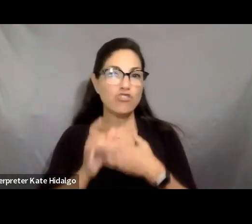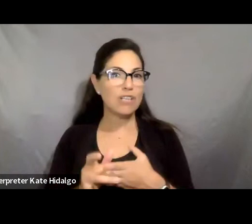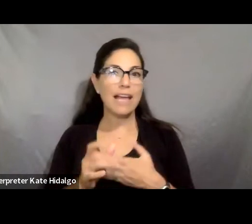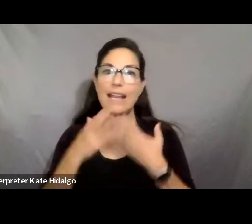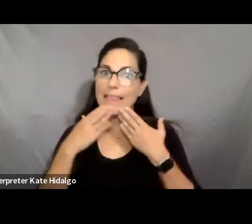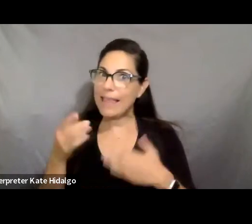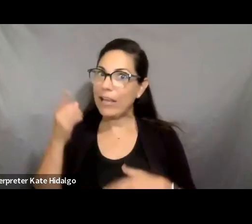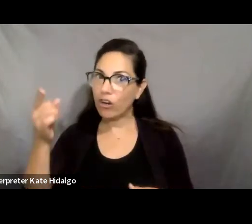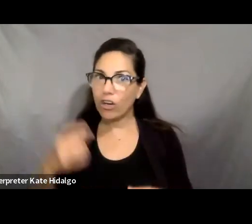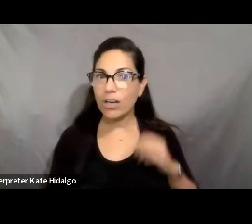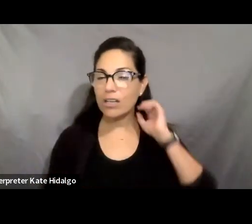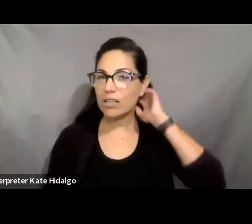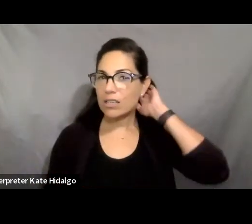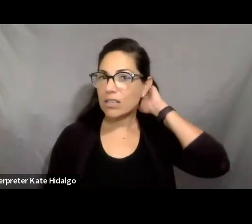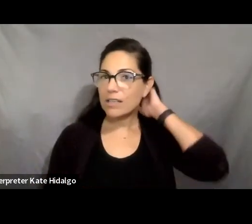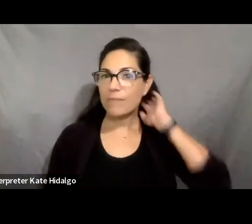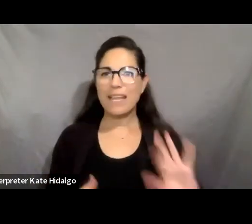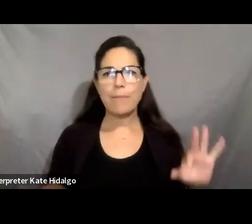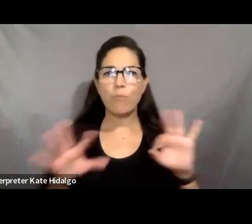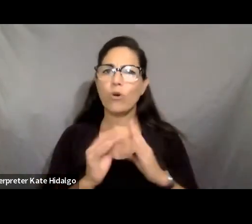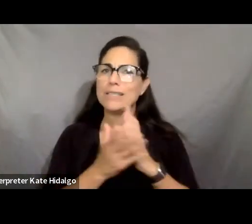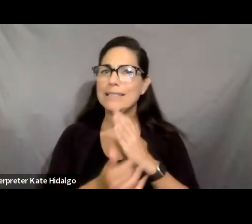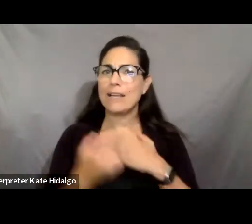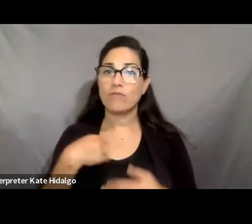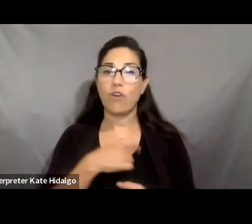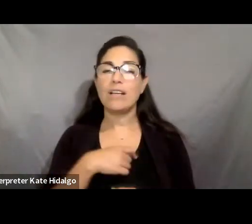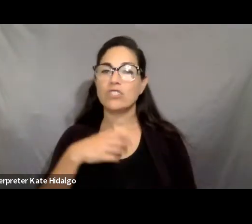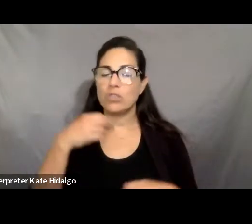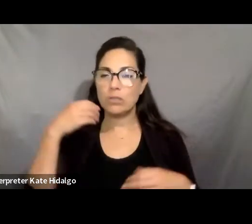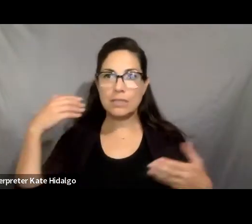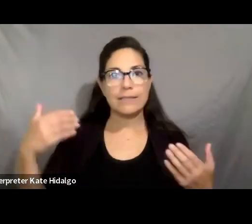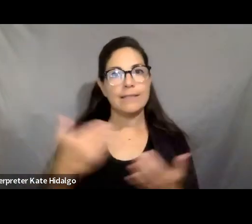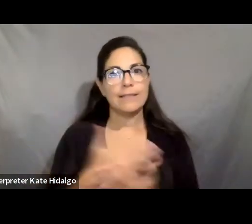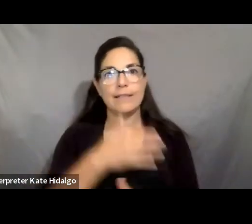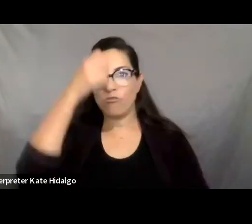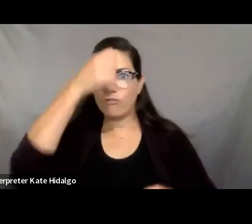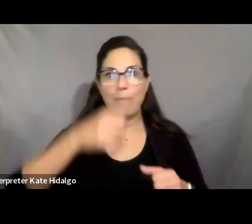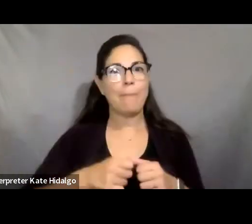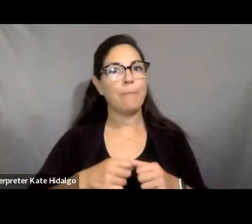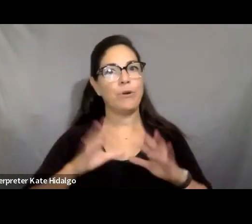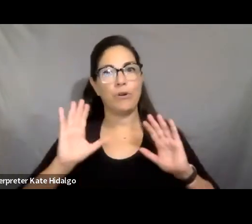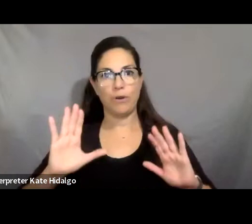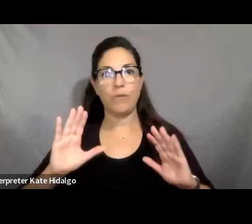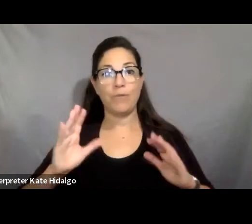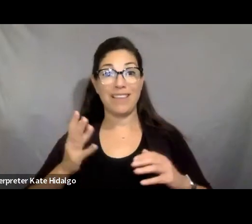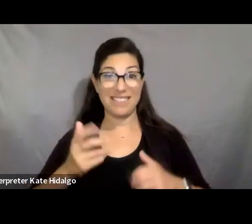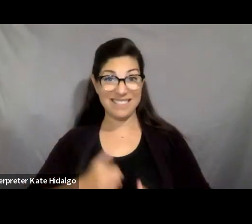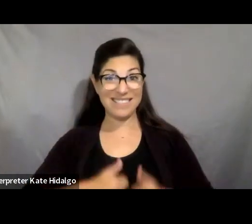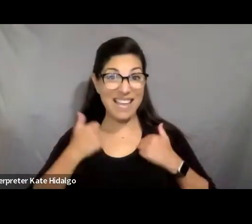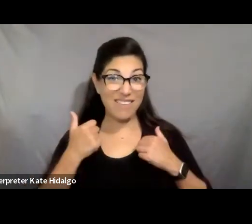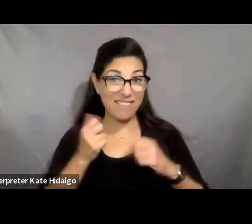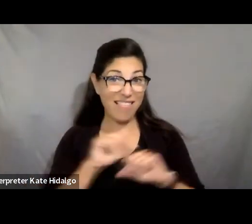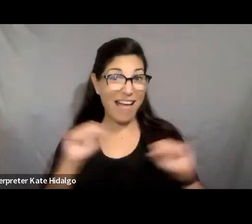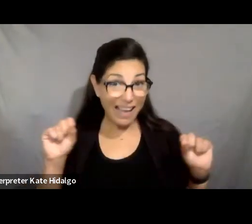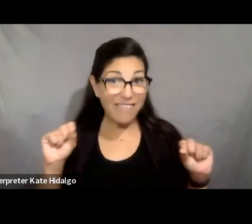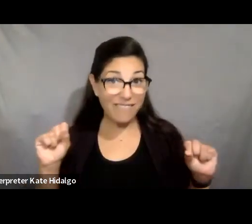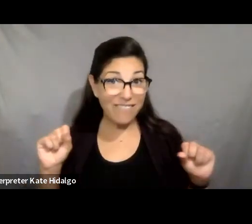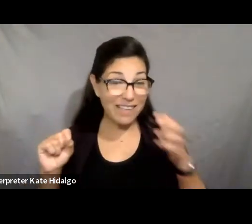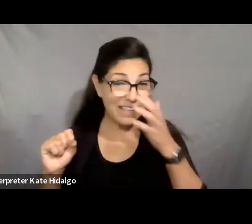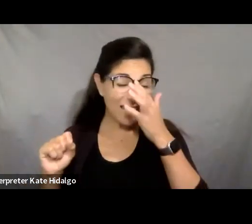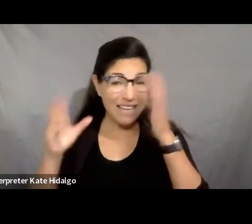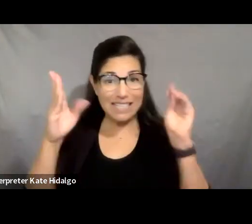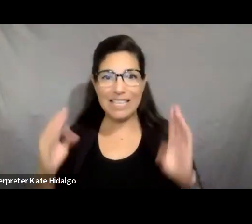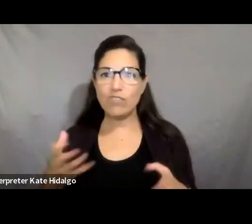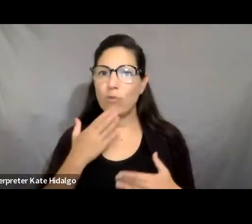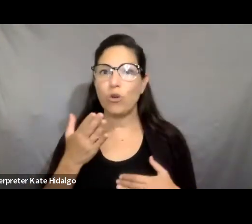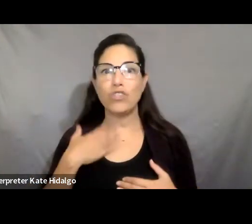her. Really important skills for us to refresh and remember, life-saving skills. So our teachers